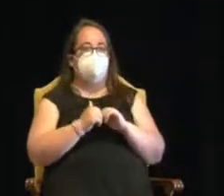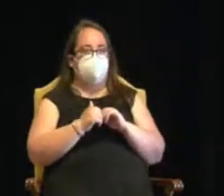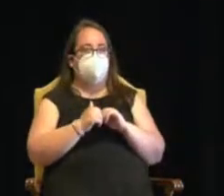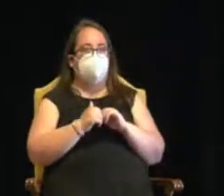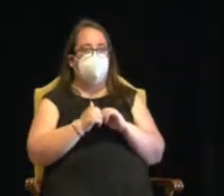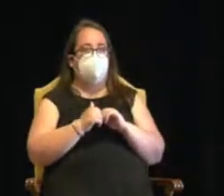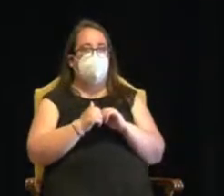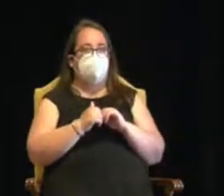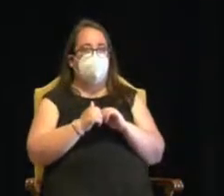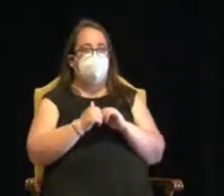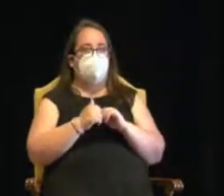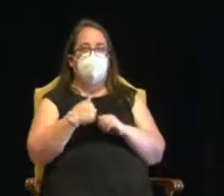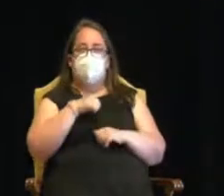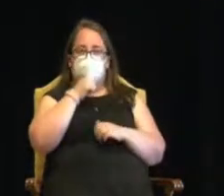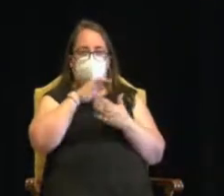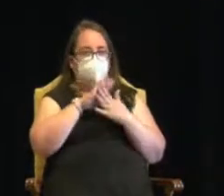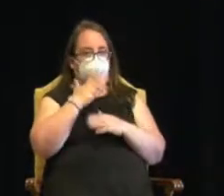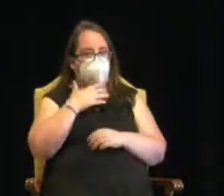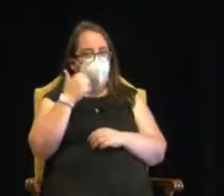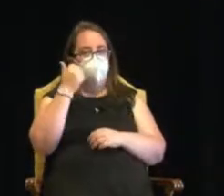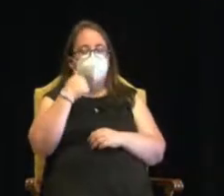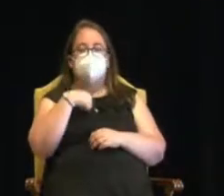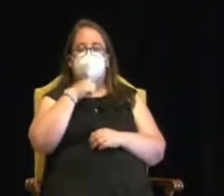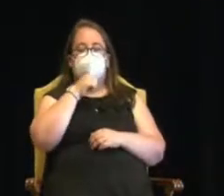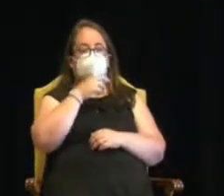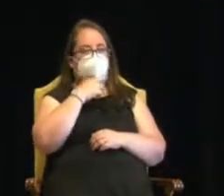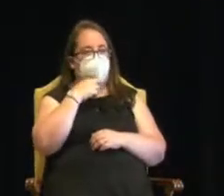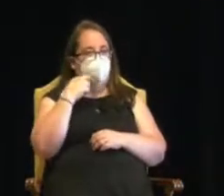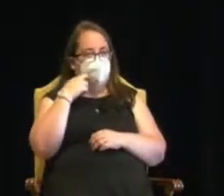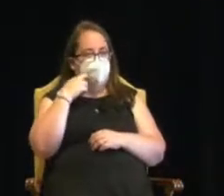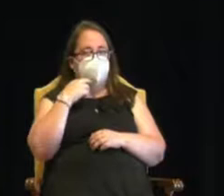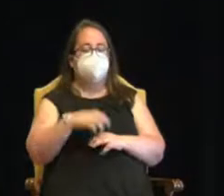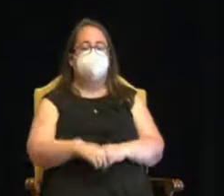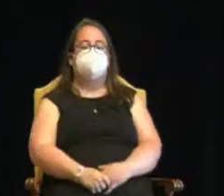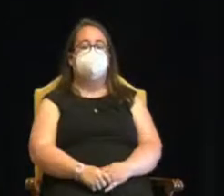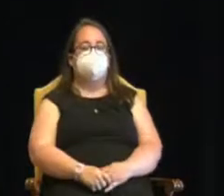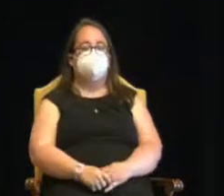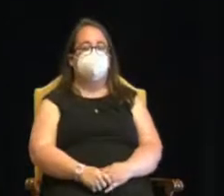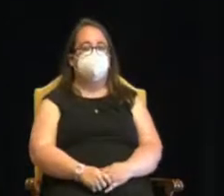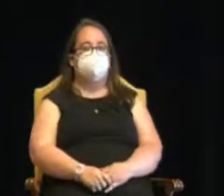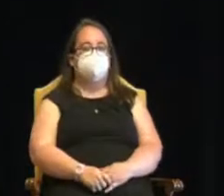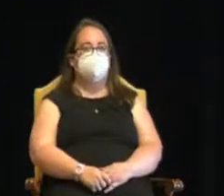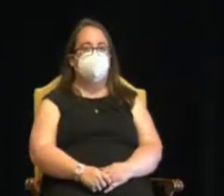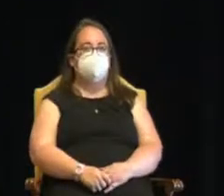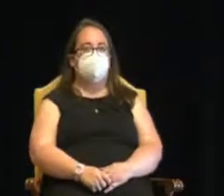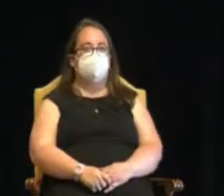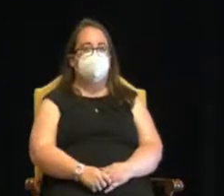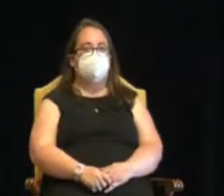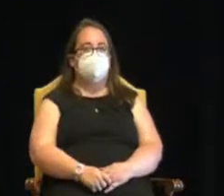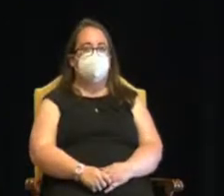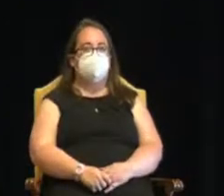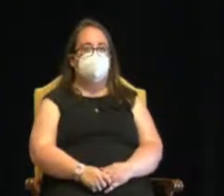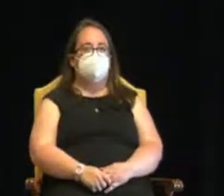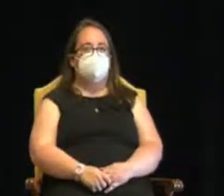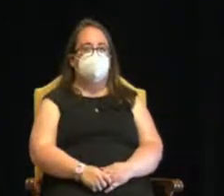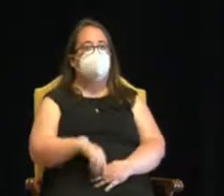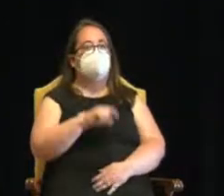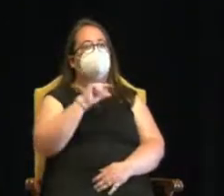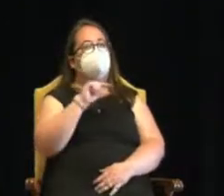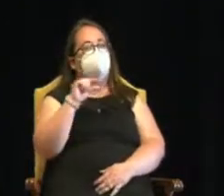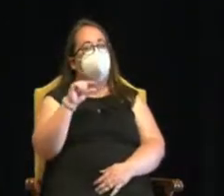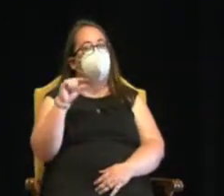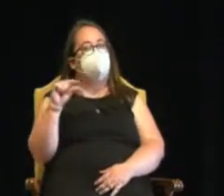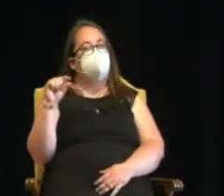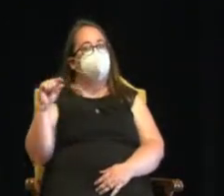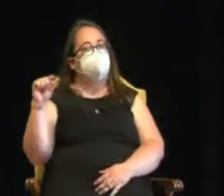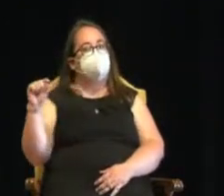we don't age and we're not at risk, and that suddenly small things, or things that